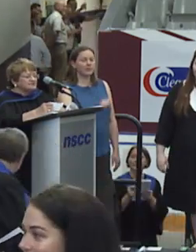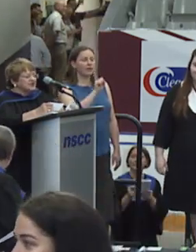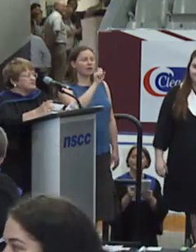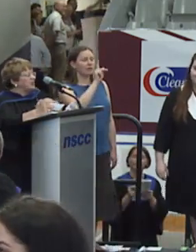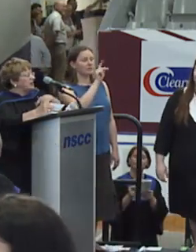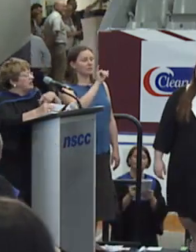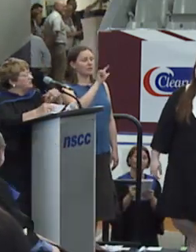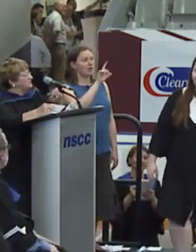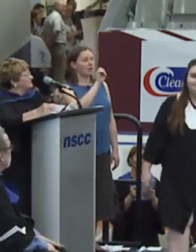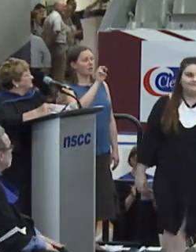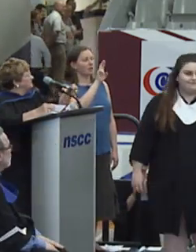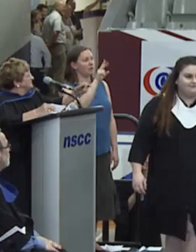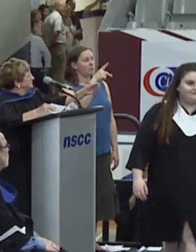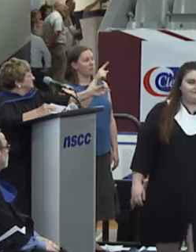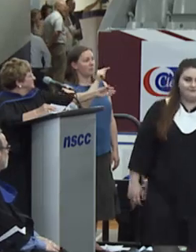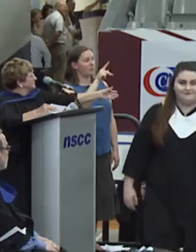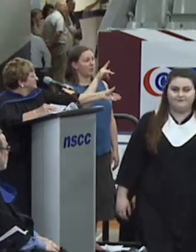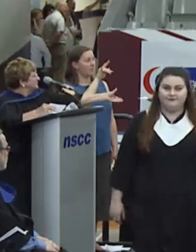Skylar Pettipaw.